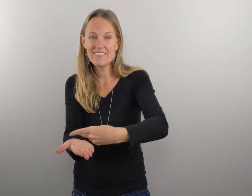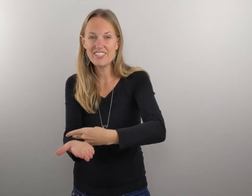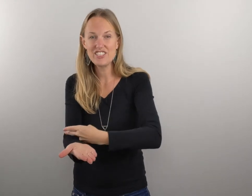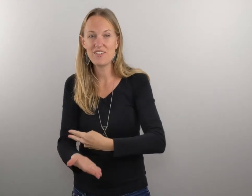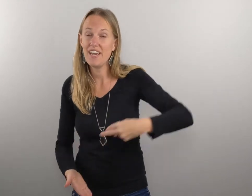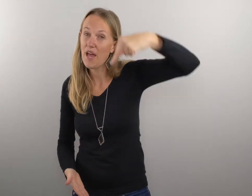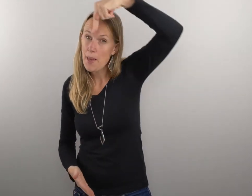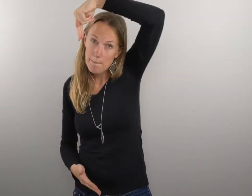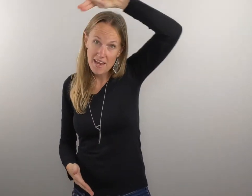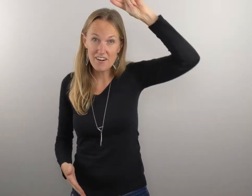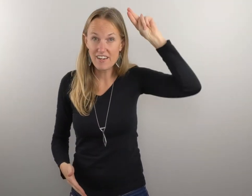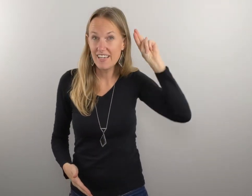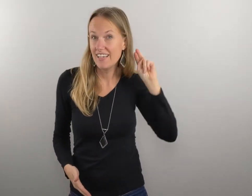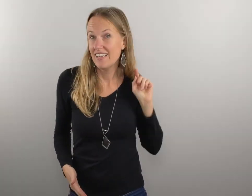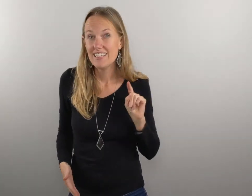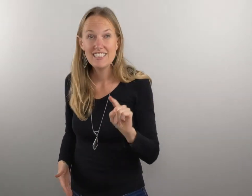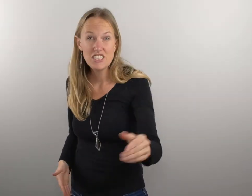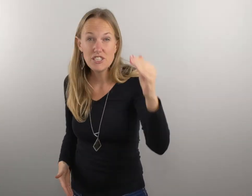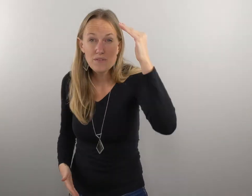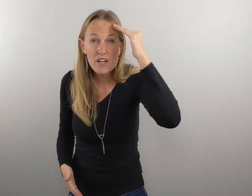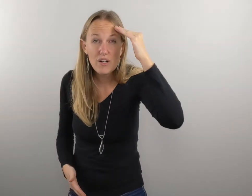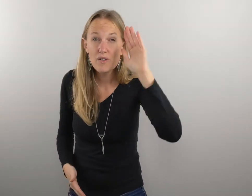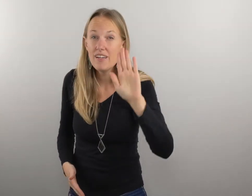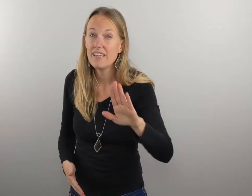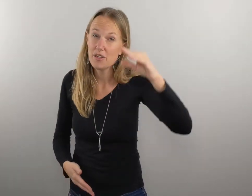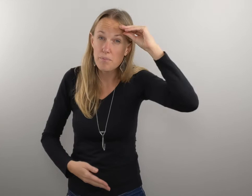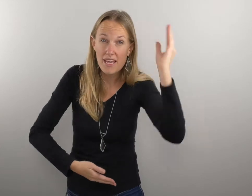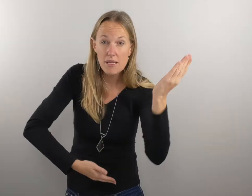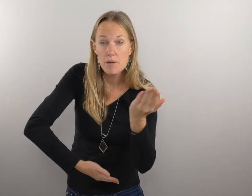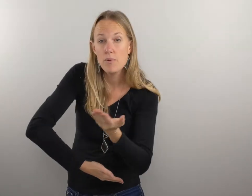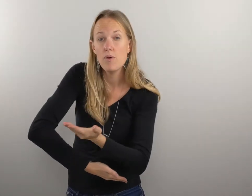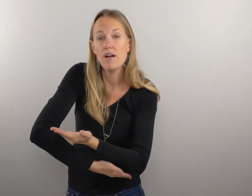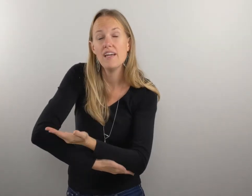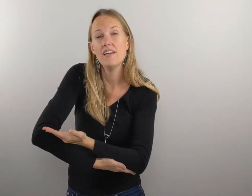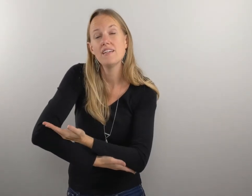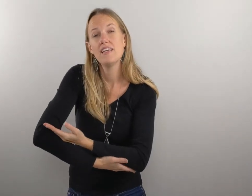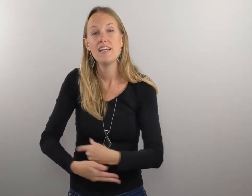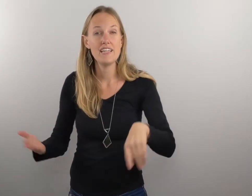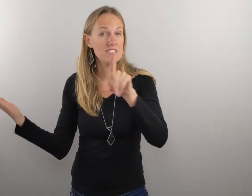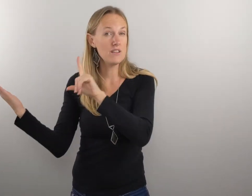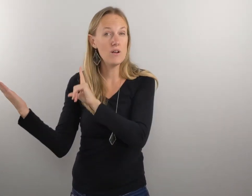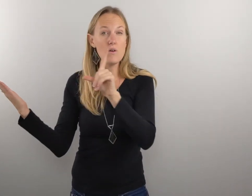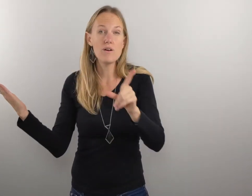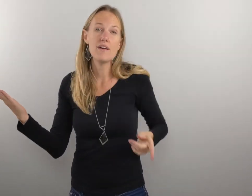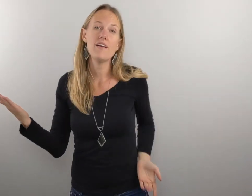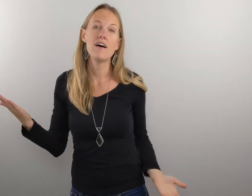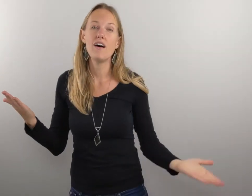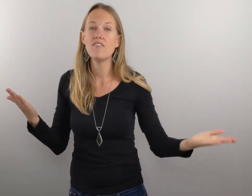verse 3. Mary, did you know that your baby boy is Lord of